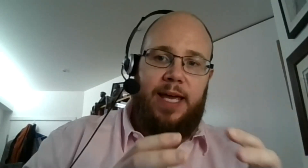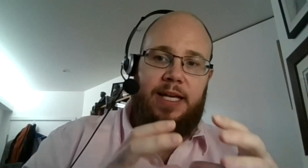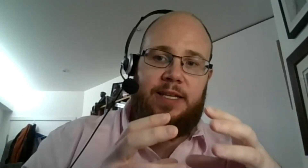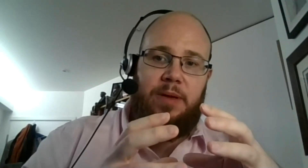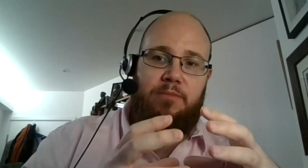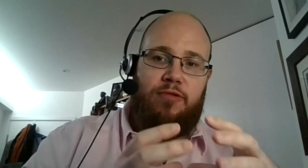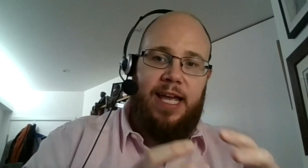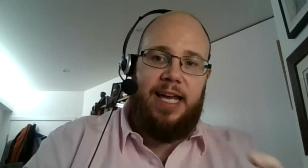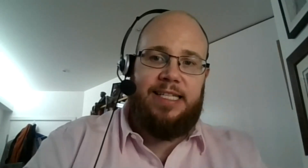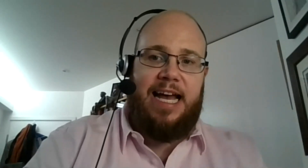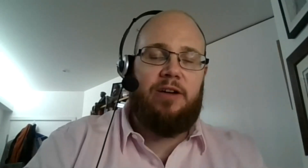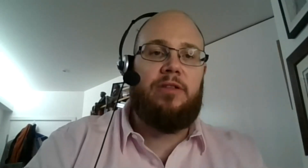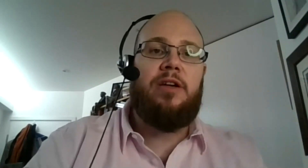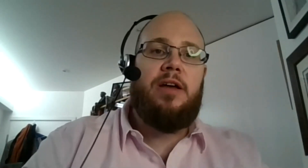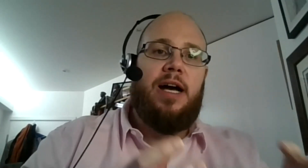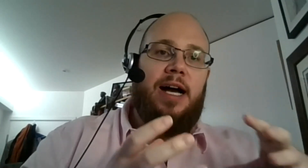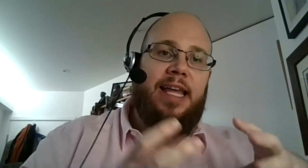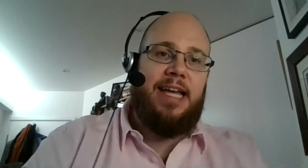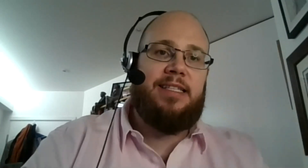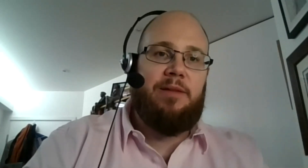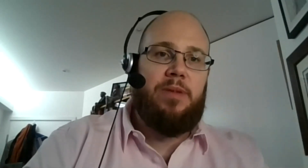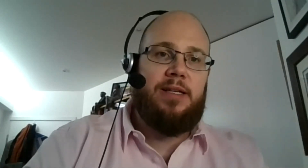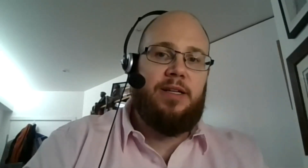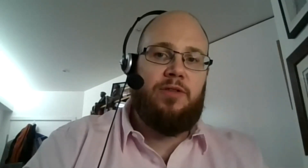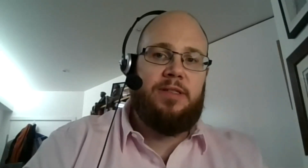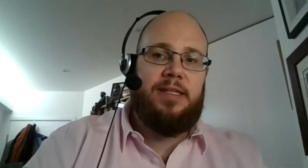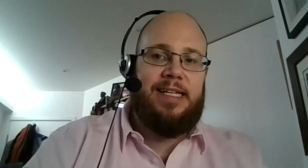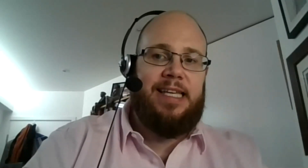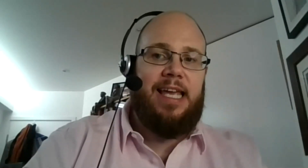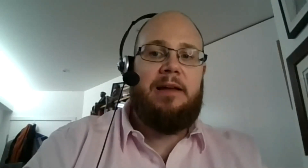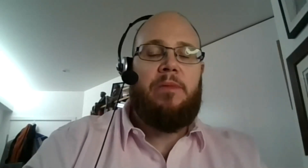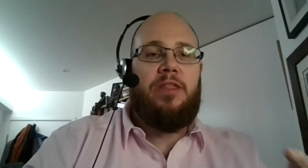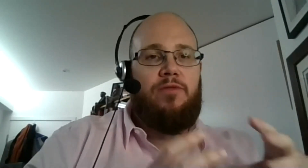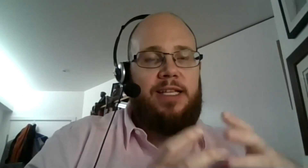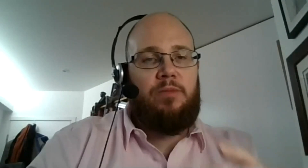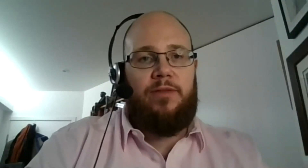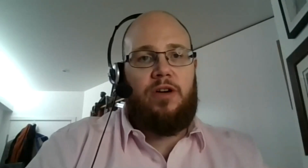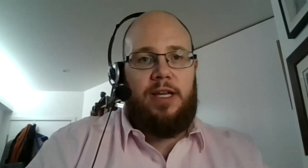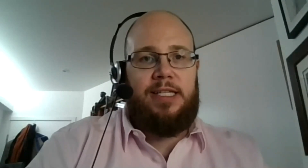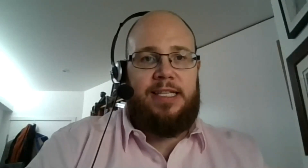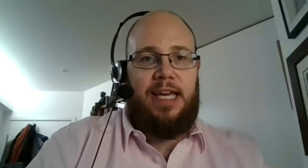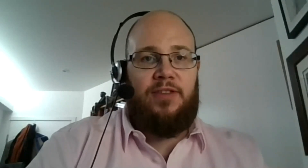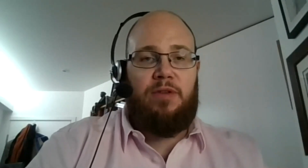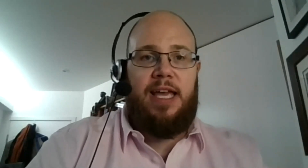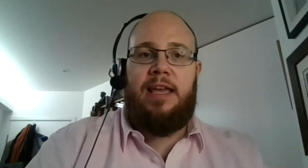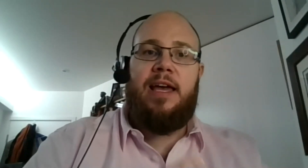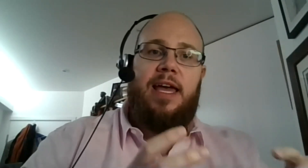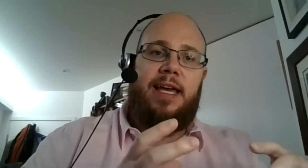weeks have been bringing down case numbers across the city. The reason we've gone into tier 3 is